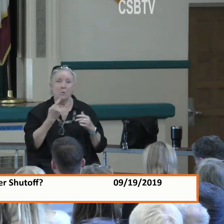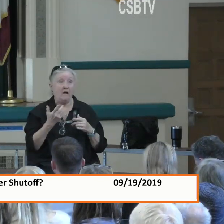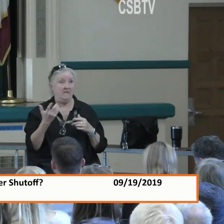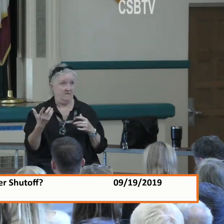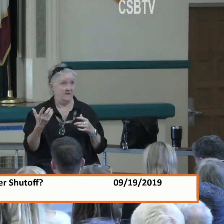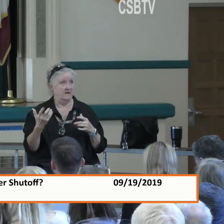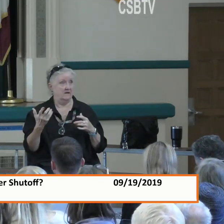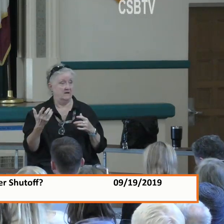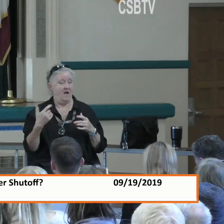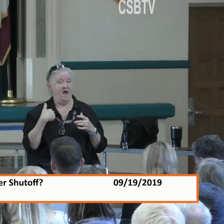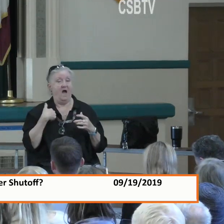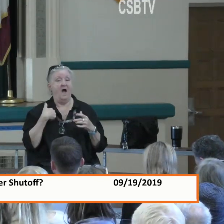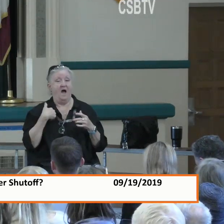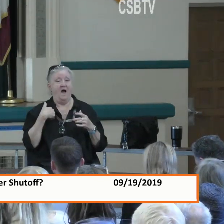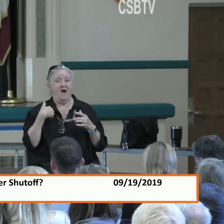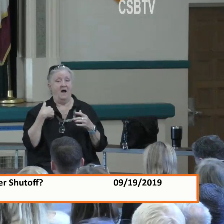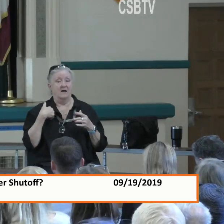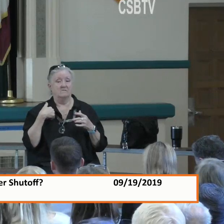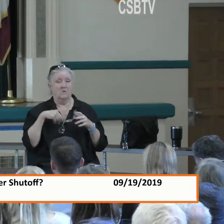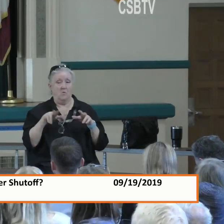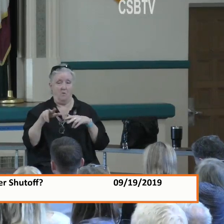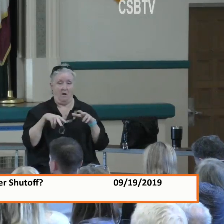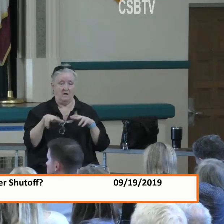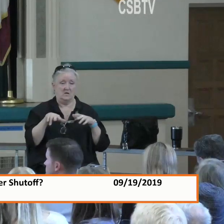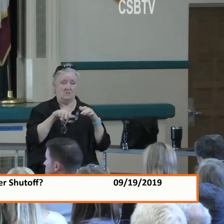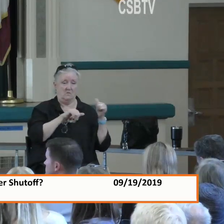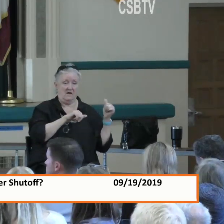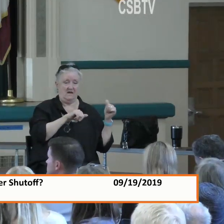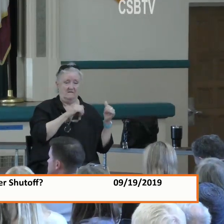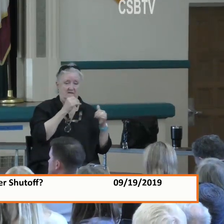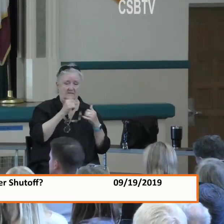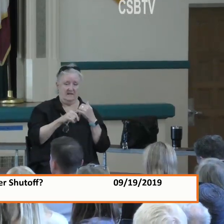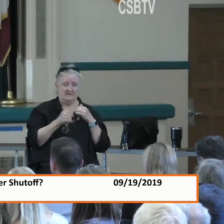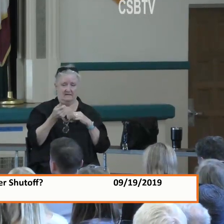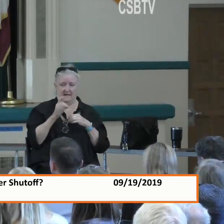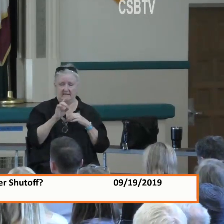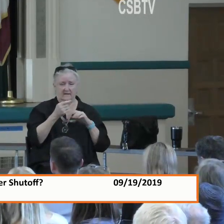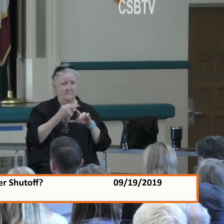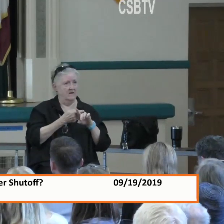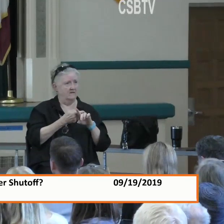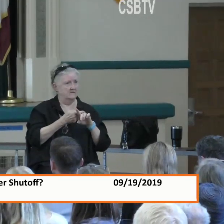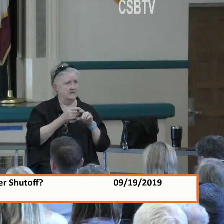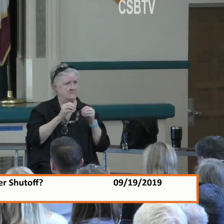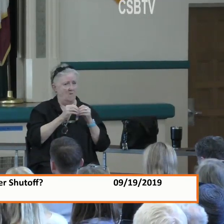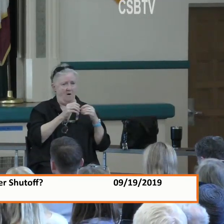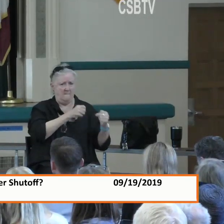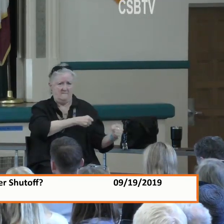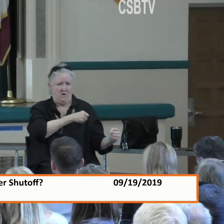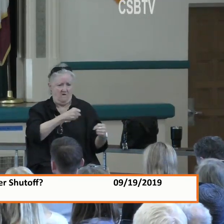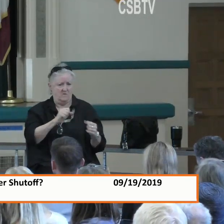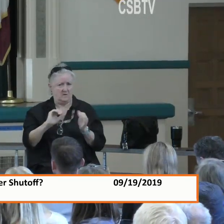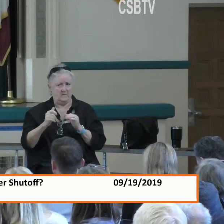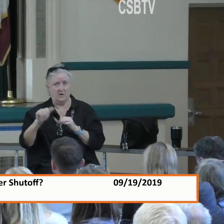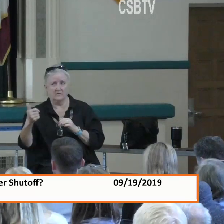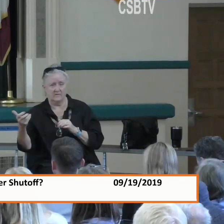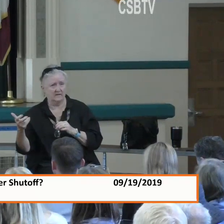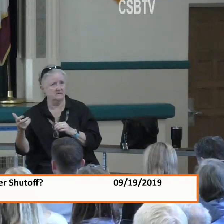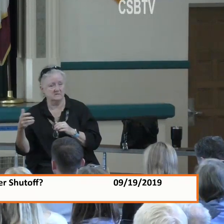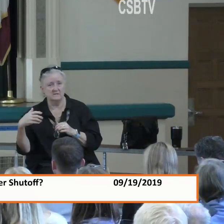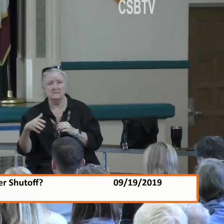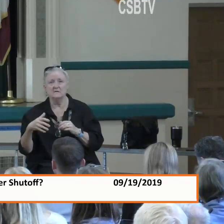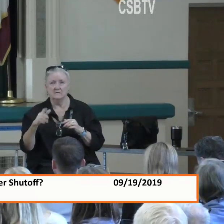that I have walked away from in the events of the last 18 months that's more powerful than anything else is that it